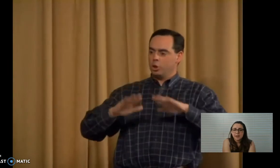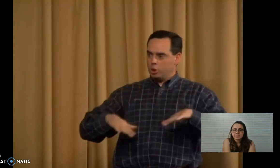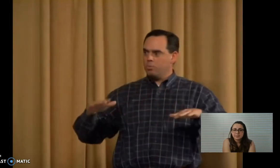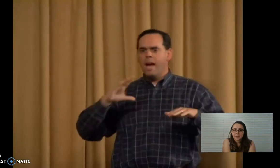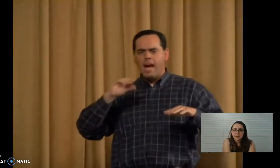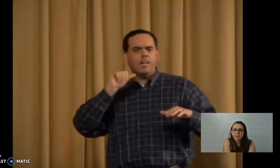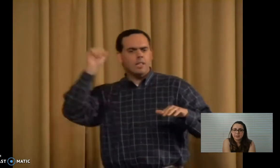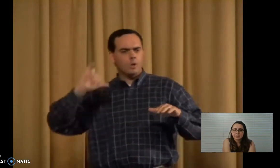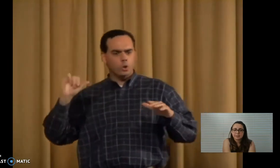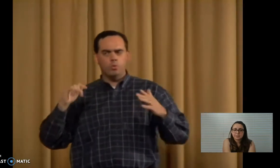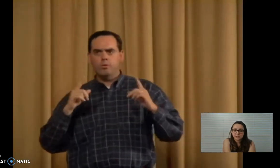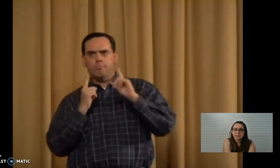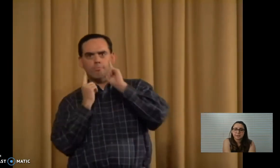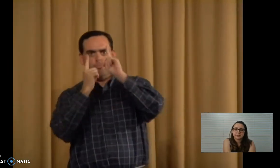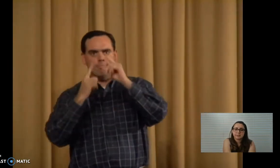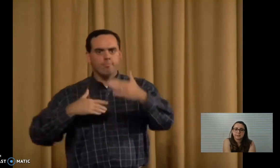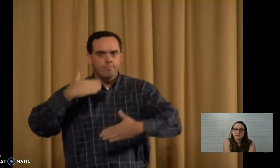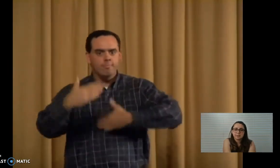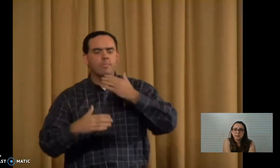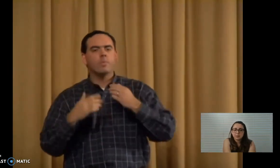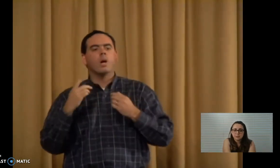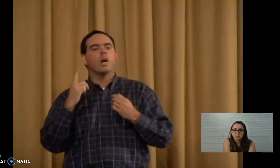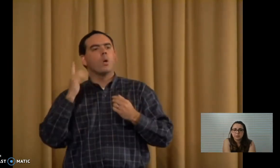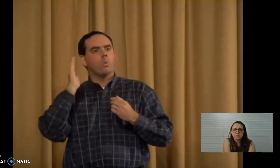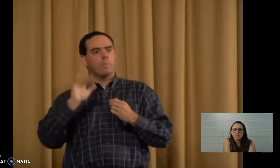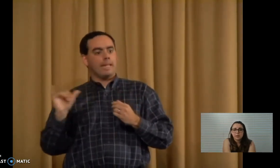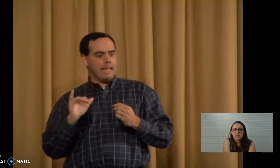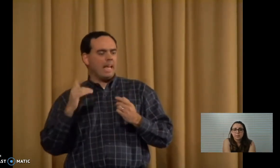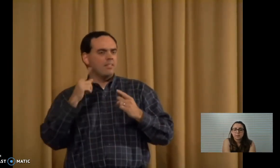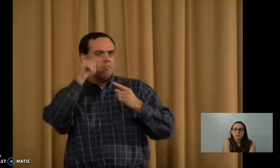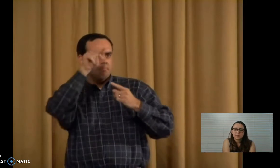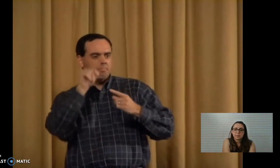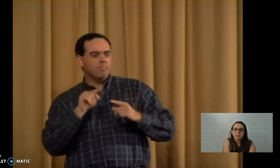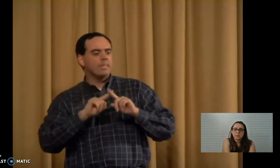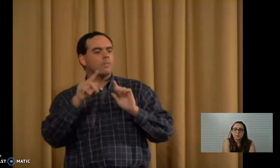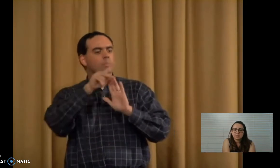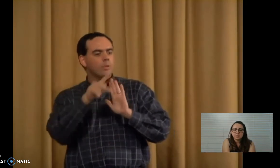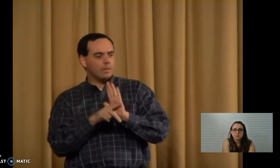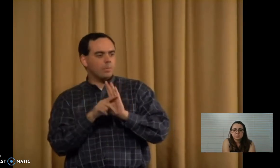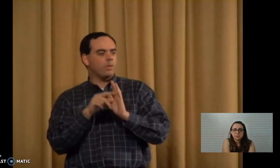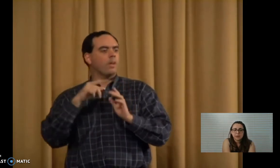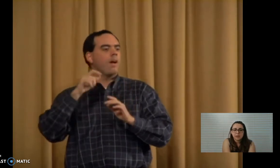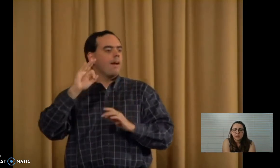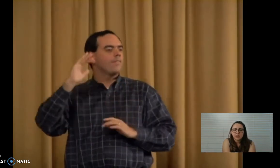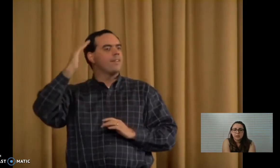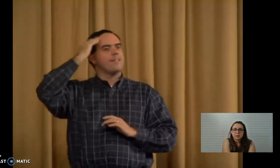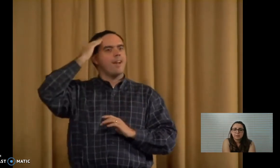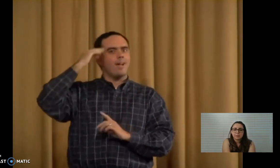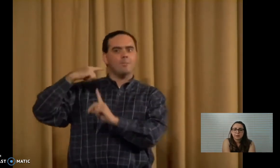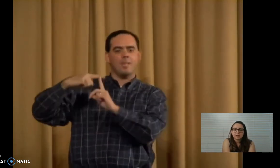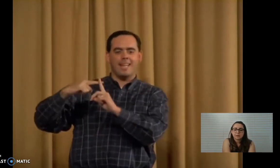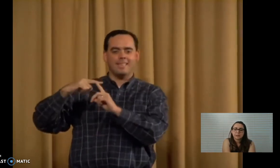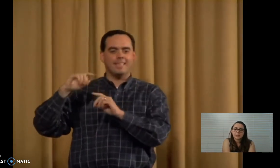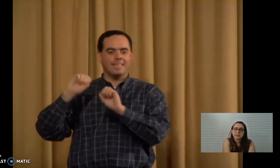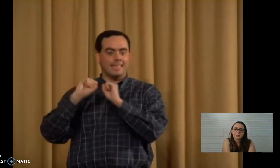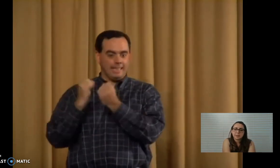You can see kind of society, their children and adults also, but the goal is